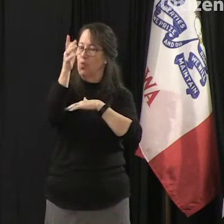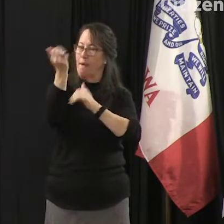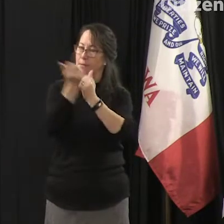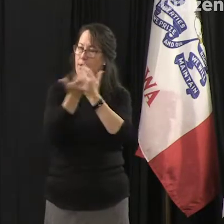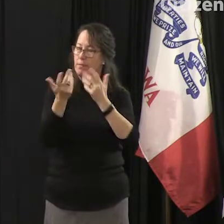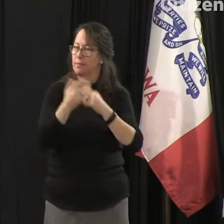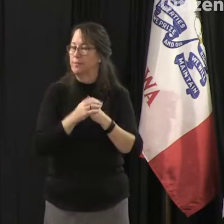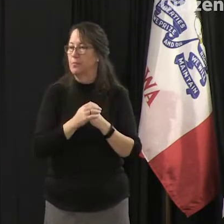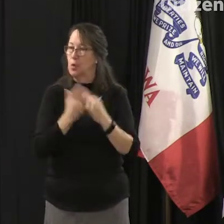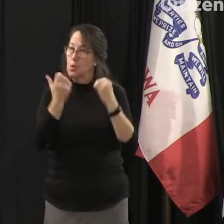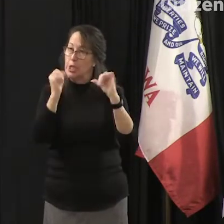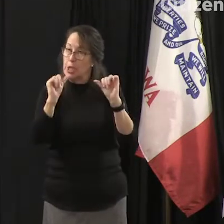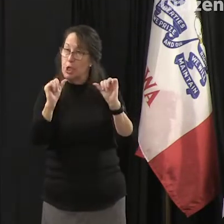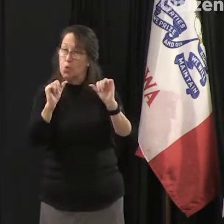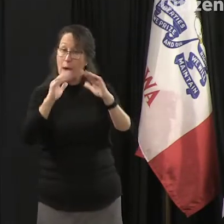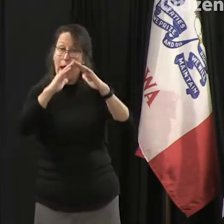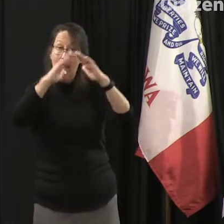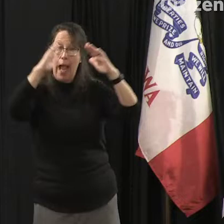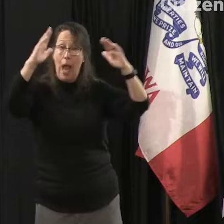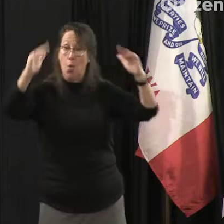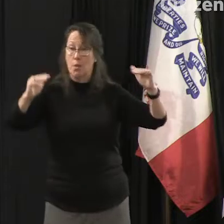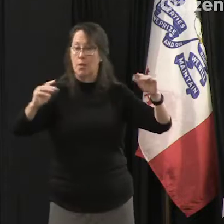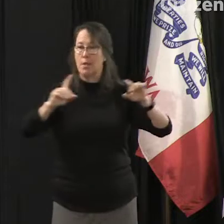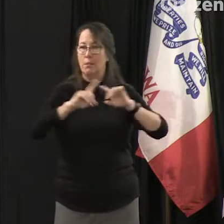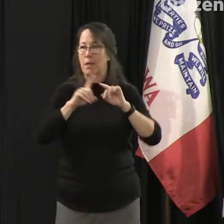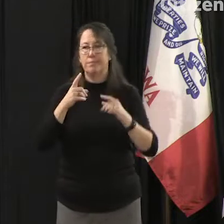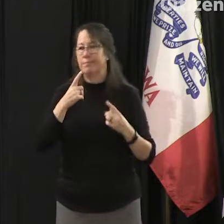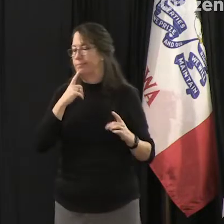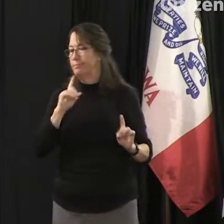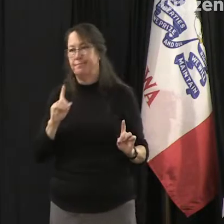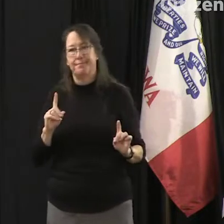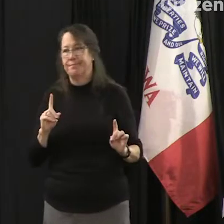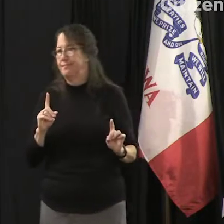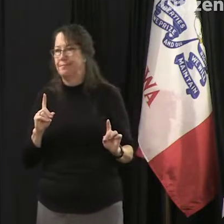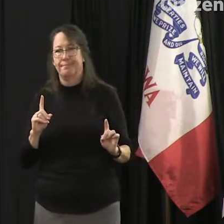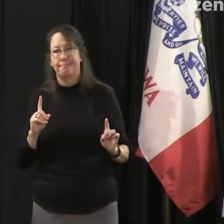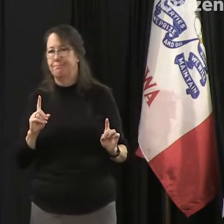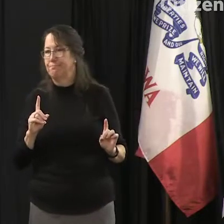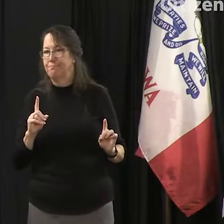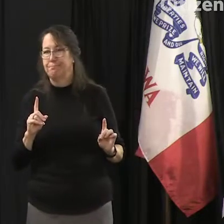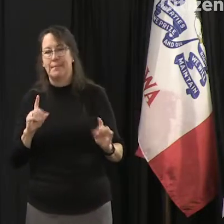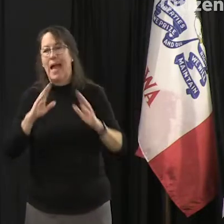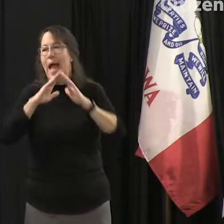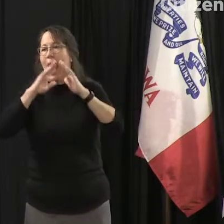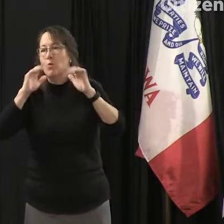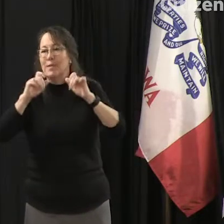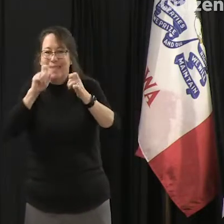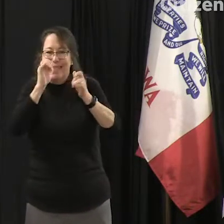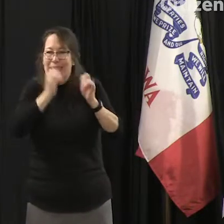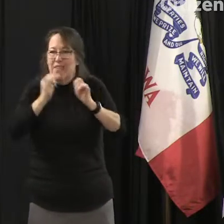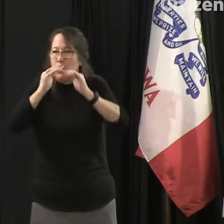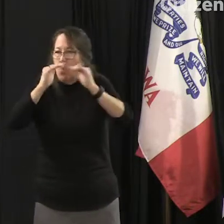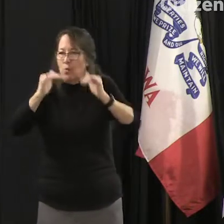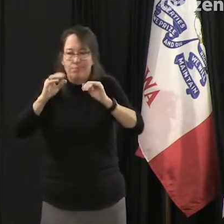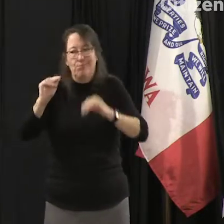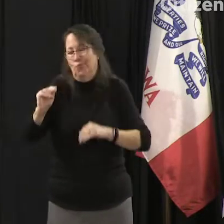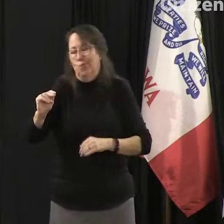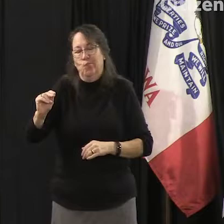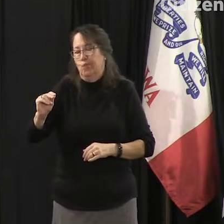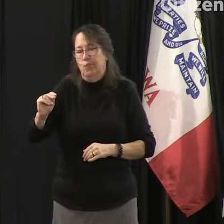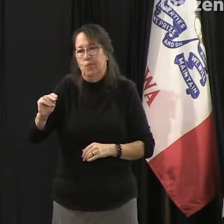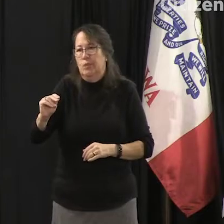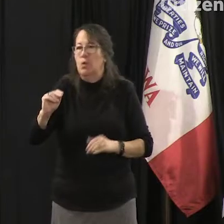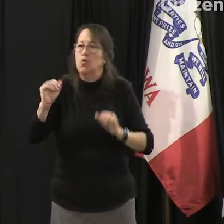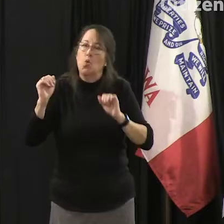buildings. We tried to get houses, but we were unsuccessful. We couldn't get that done. Couldn't get houses. And the realtors, everybody said no.